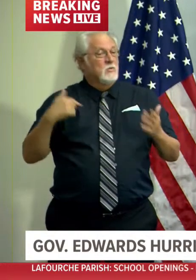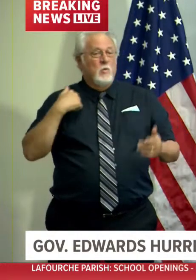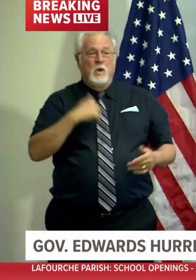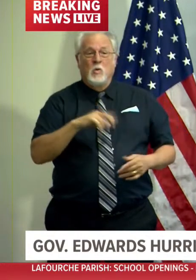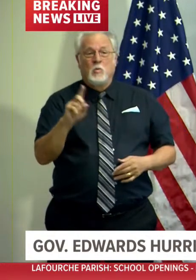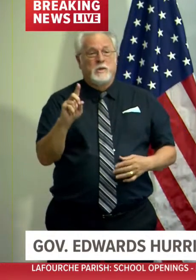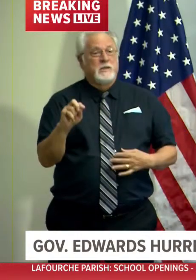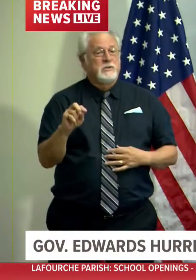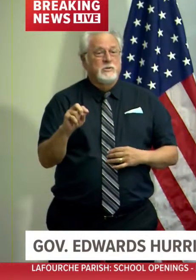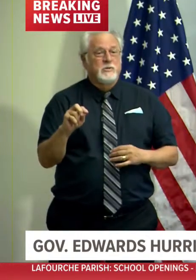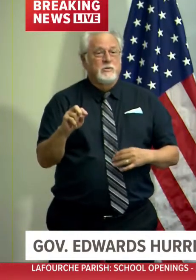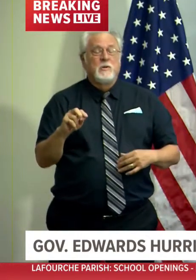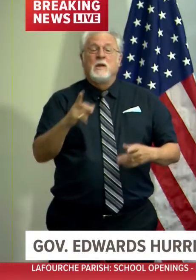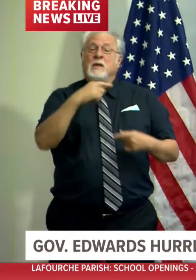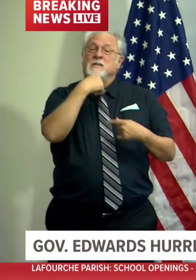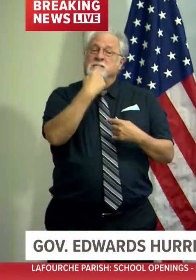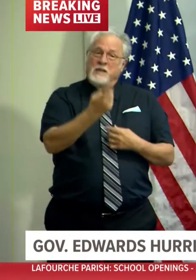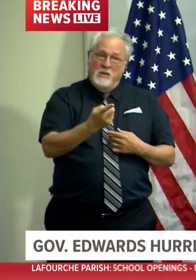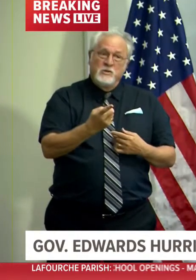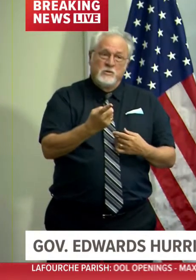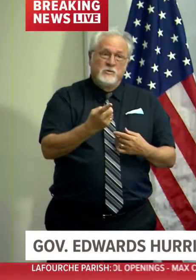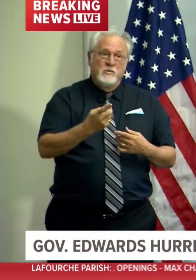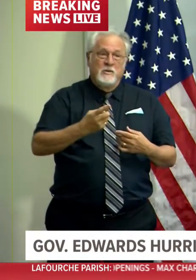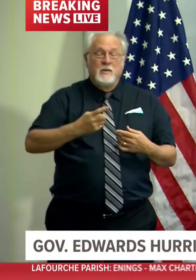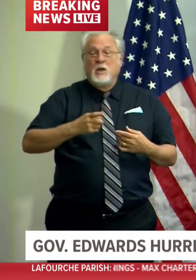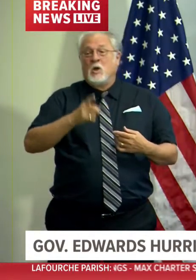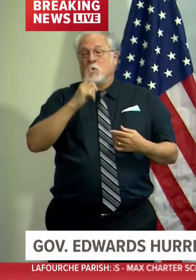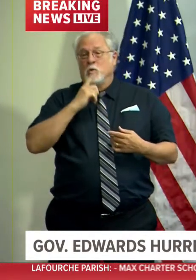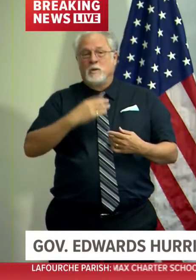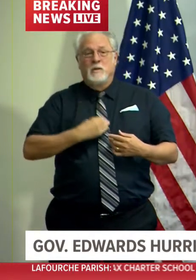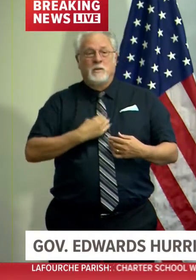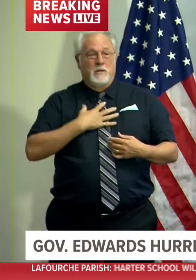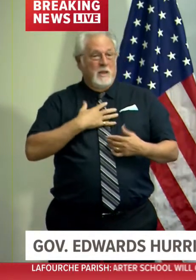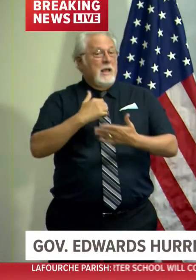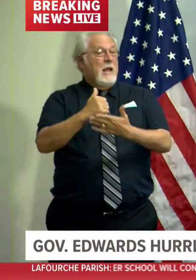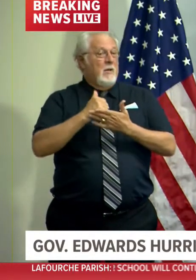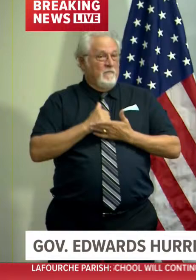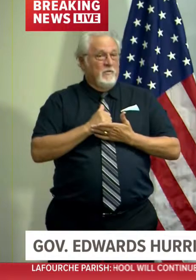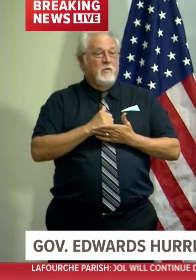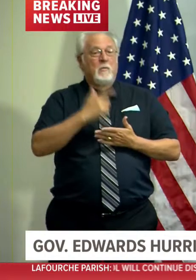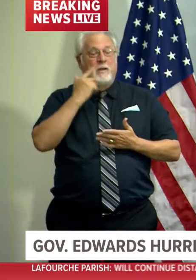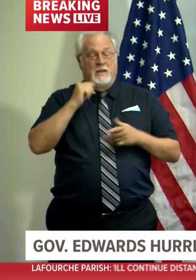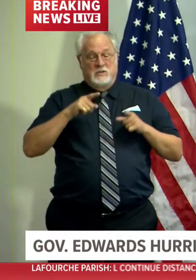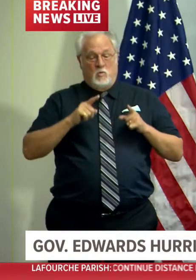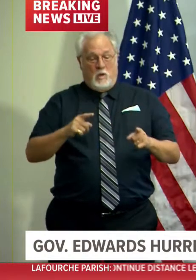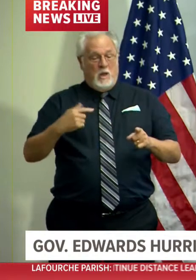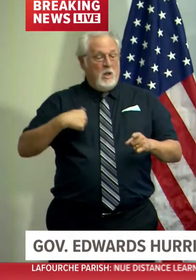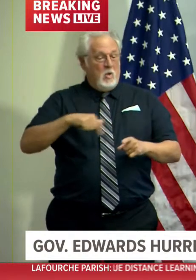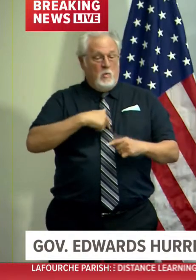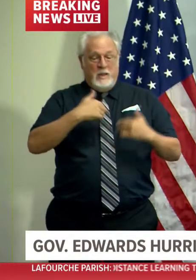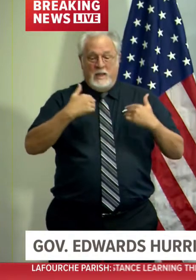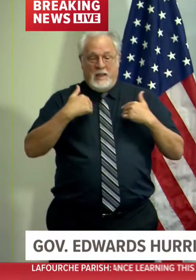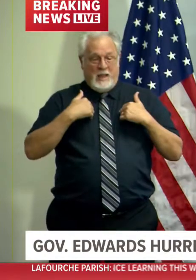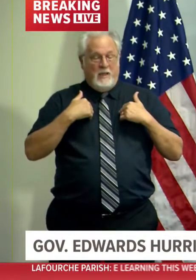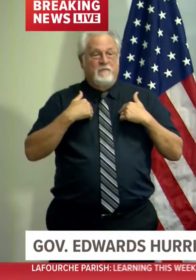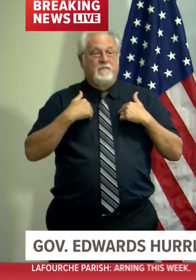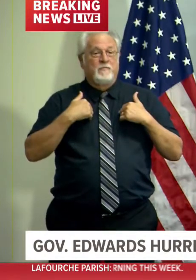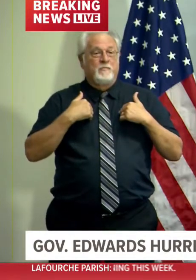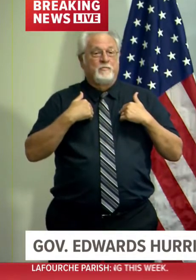And I will tell you, it really is very helpful, because while we all have tremendous